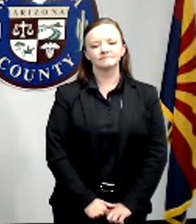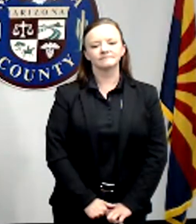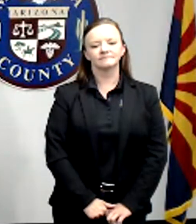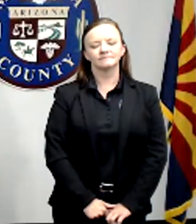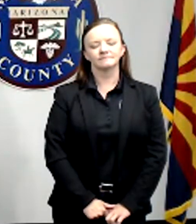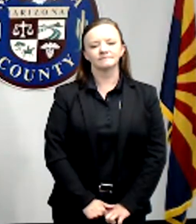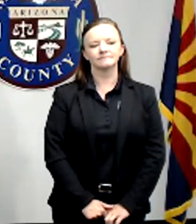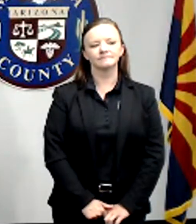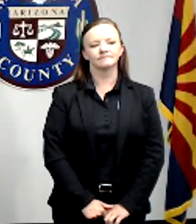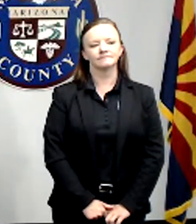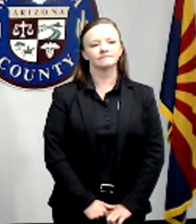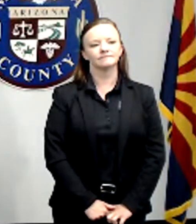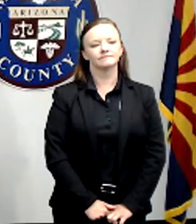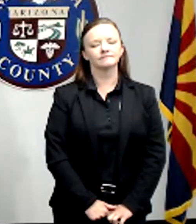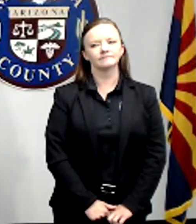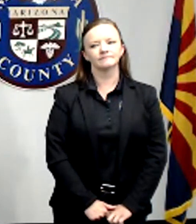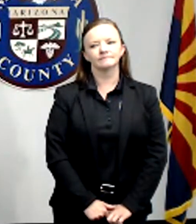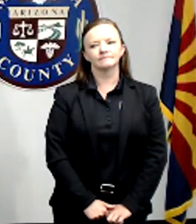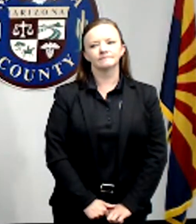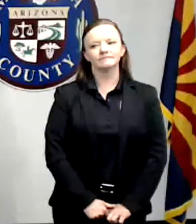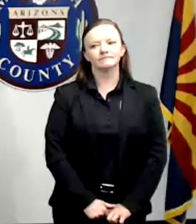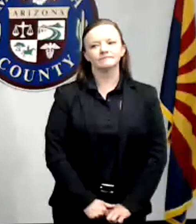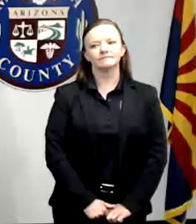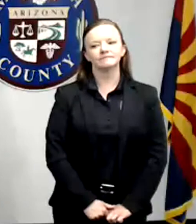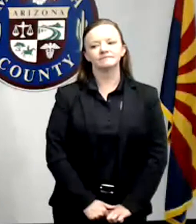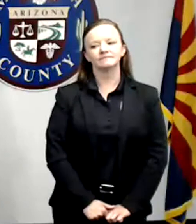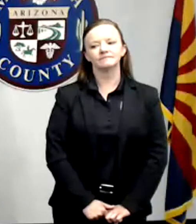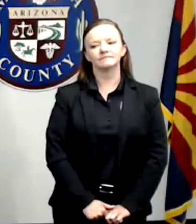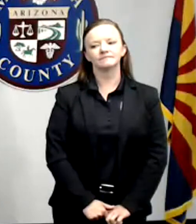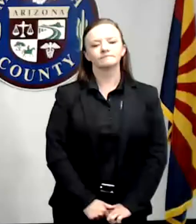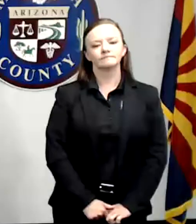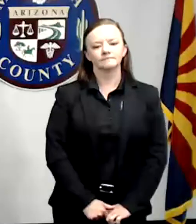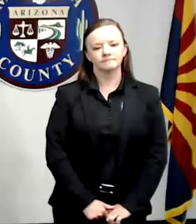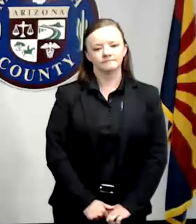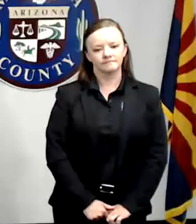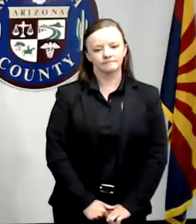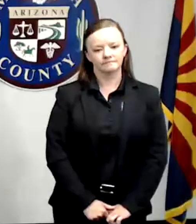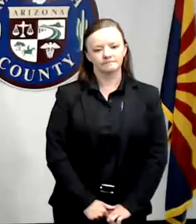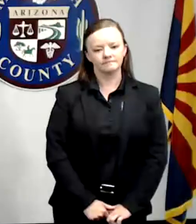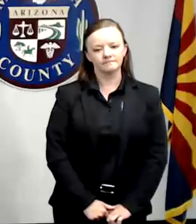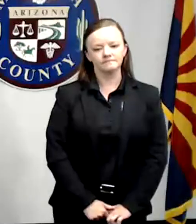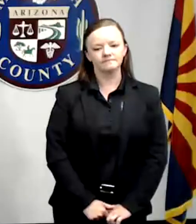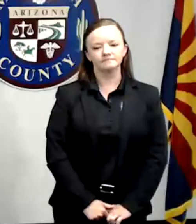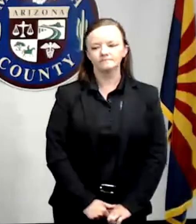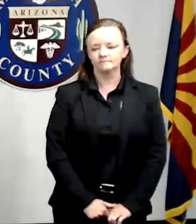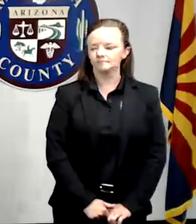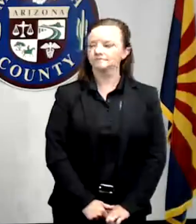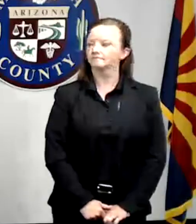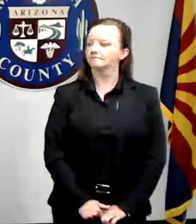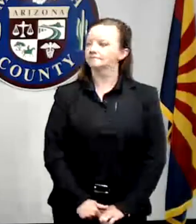de seguridad para resguardar la información médica, tanto de instalación.